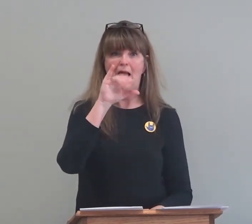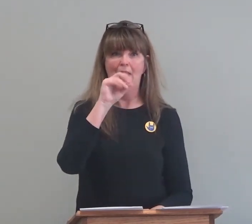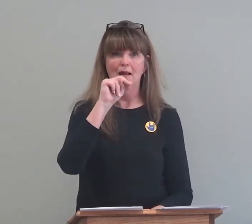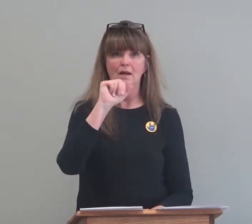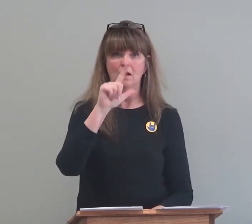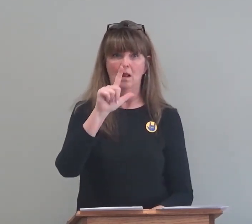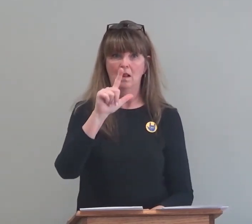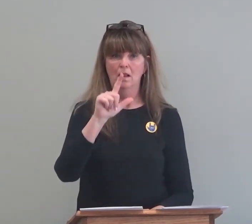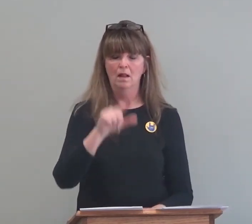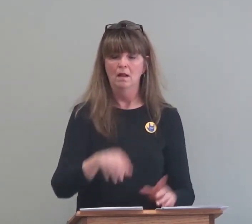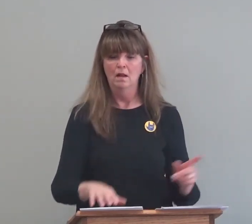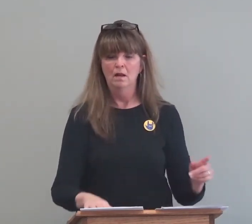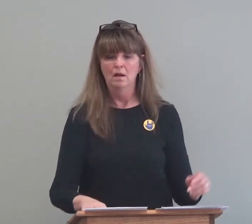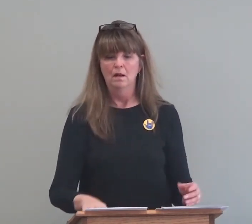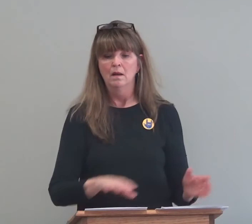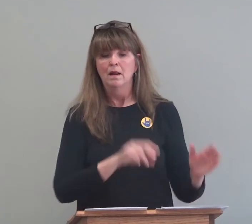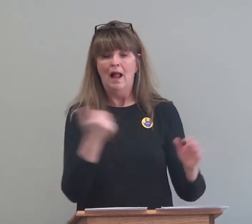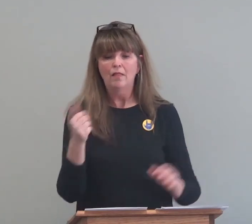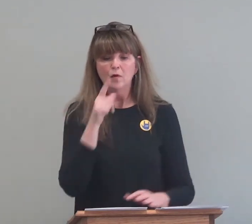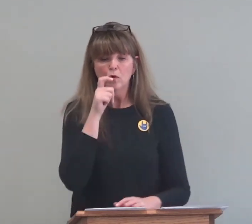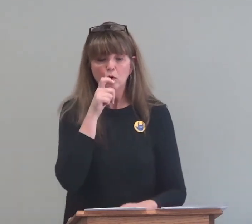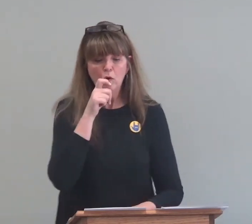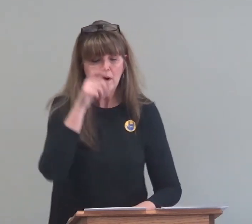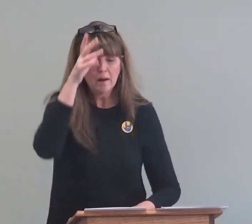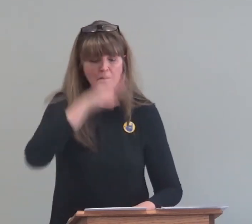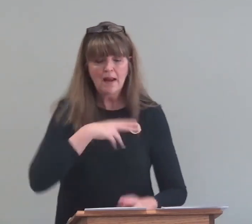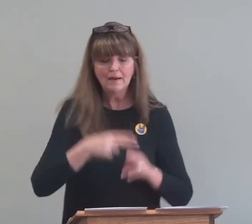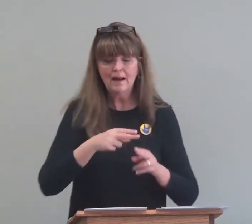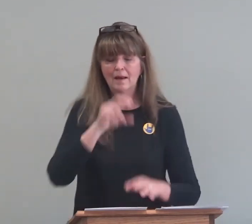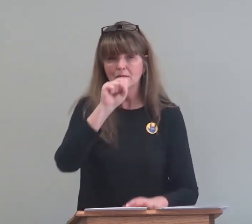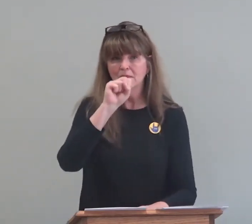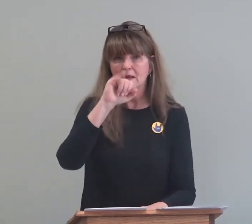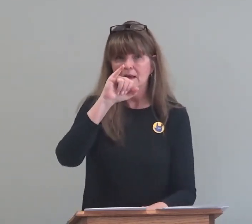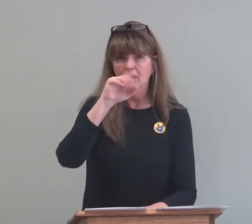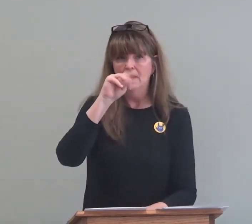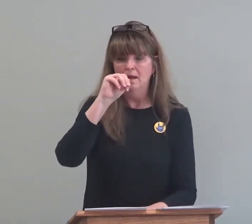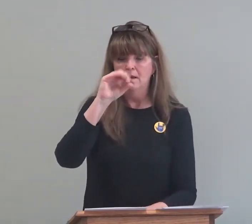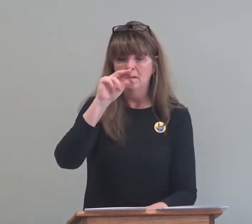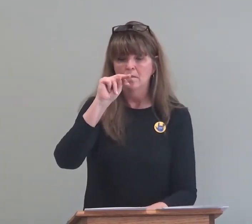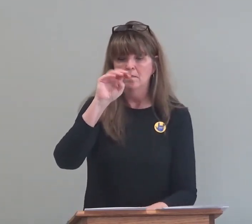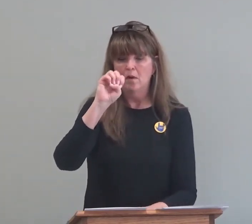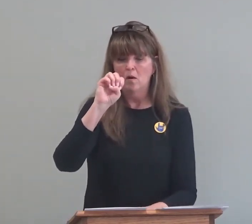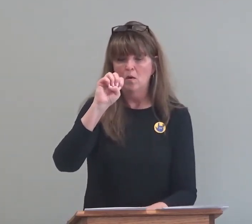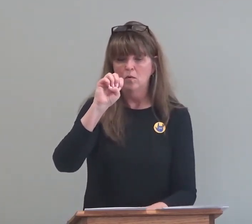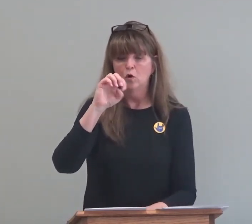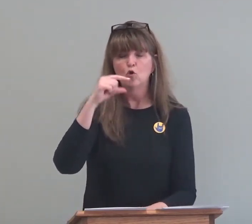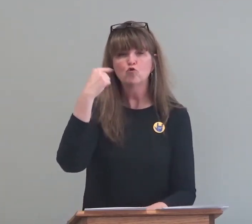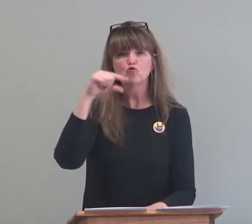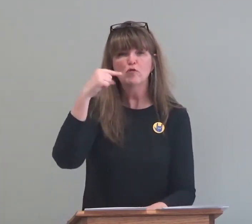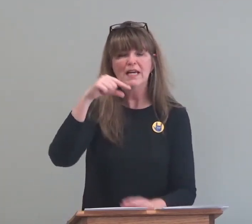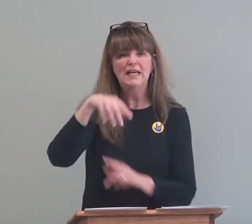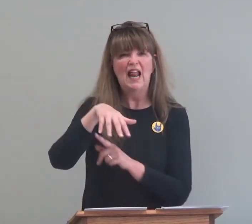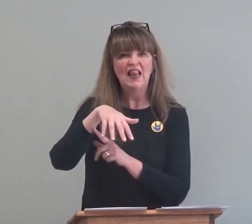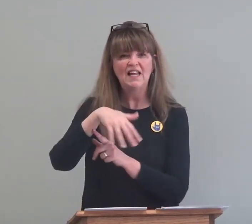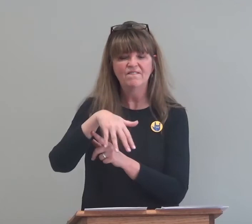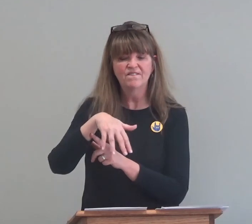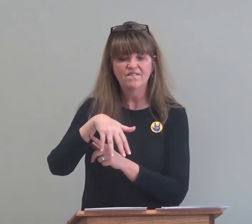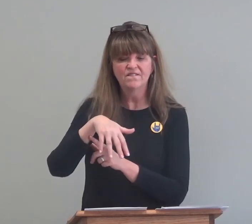as Sir Lionel Lockwood did, another one, Simone